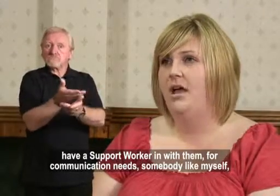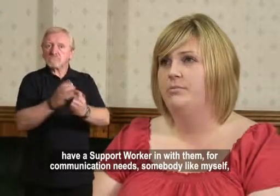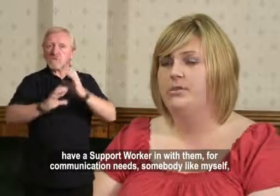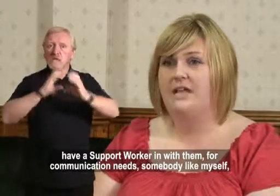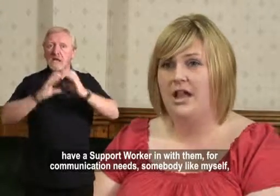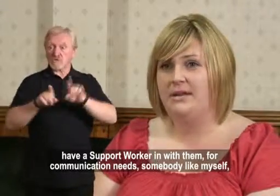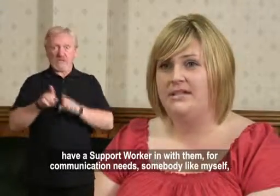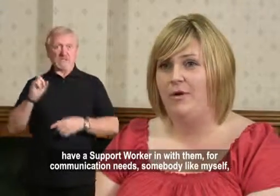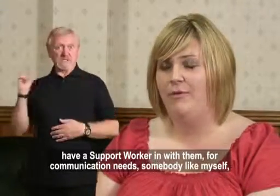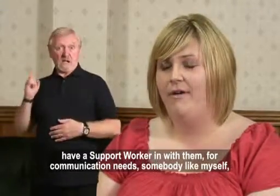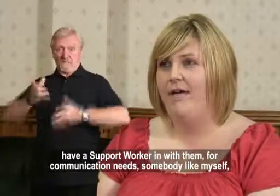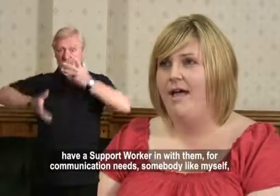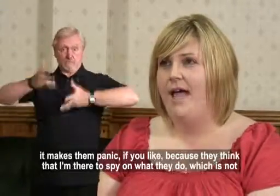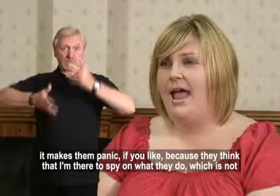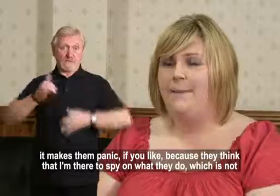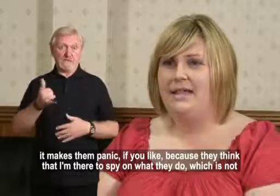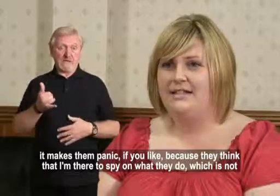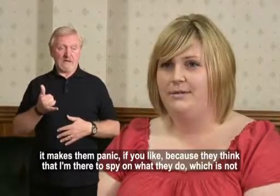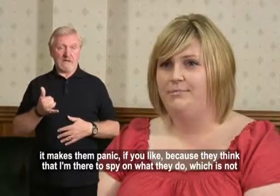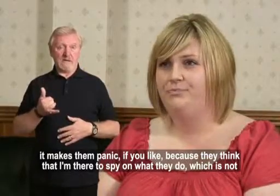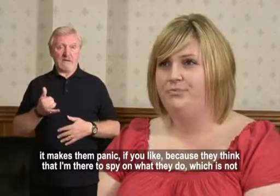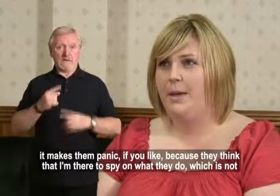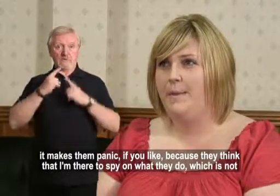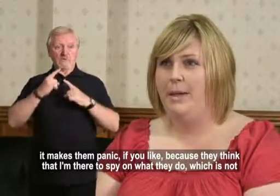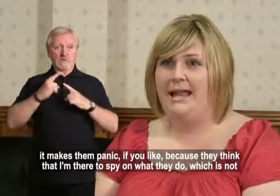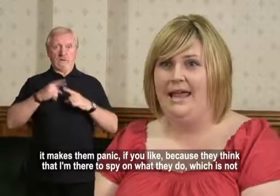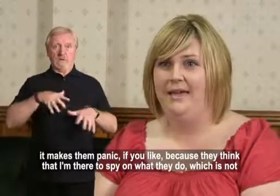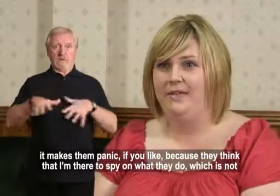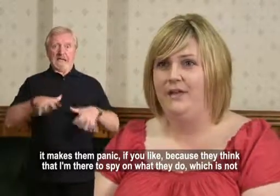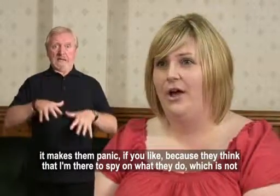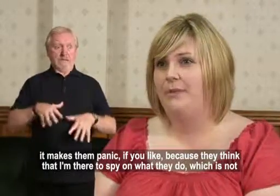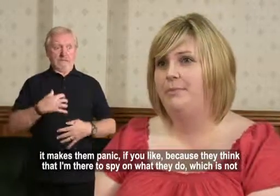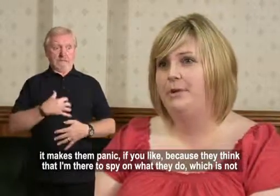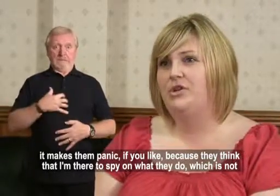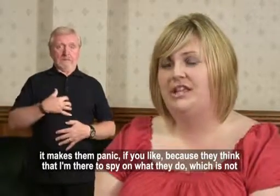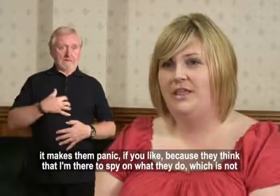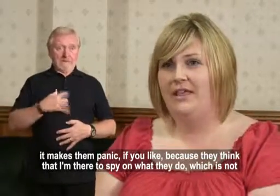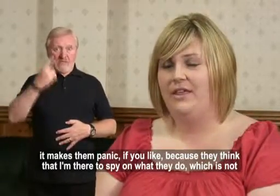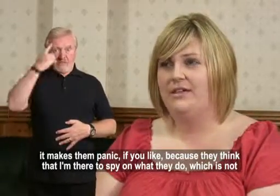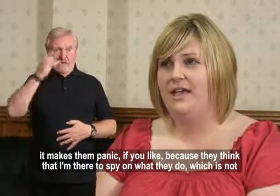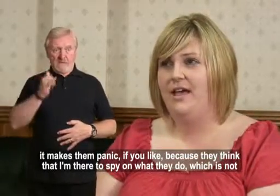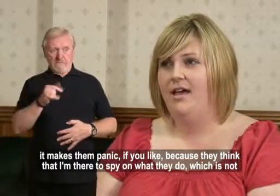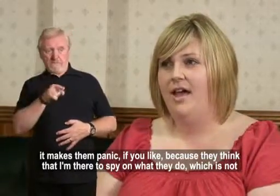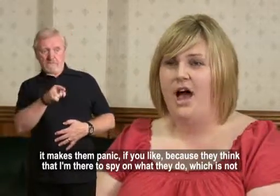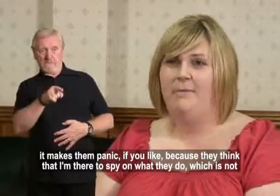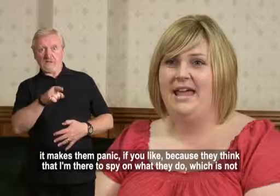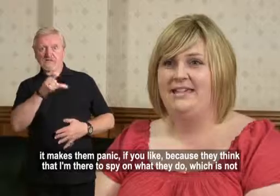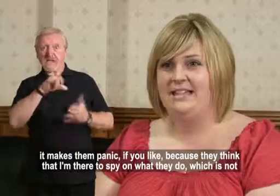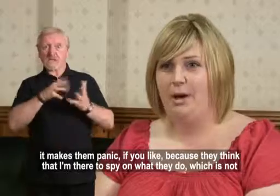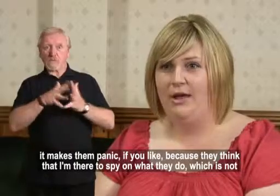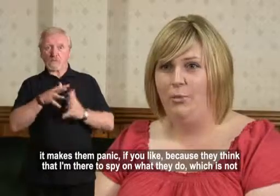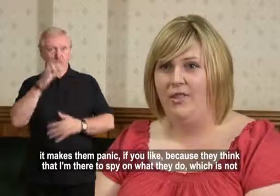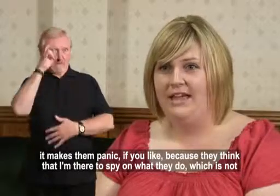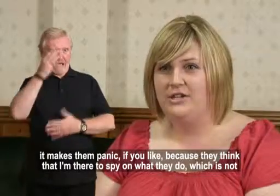needs, somebody like myself, it makes them panic, if you like, because they think that I'm there